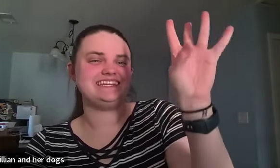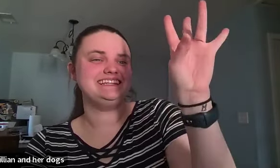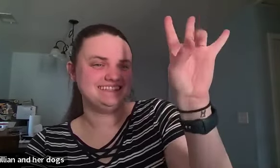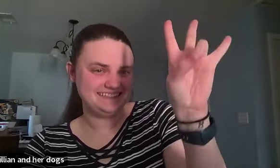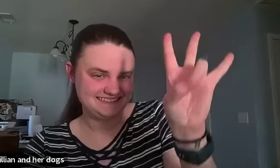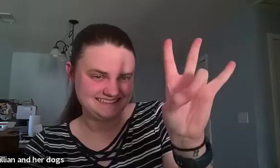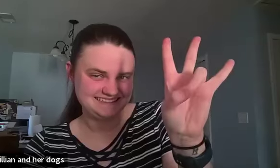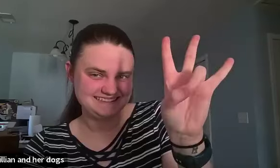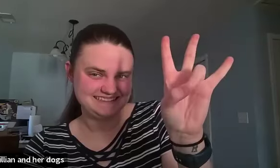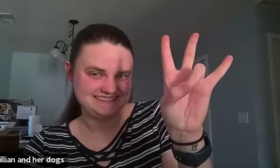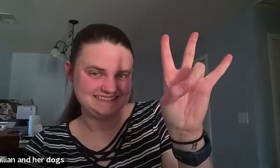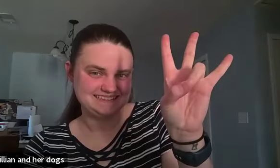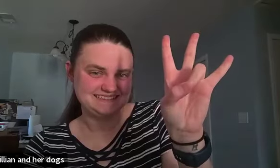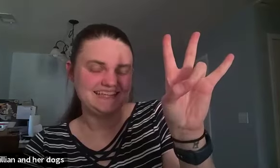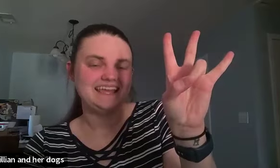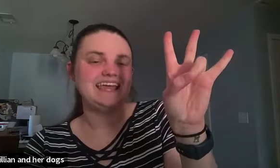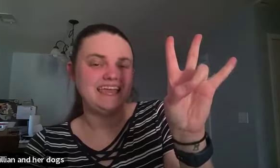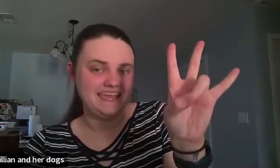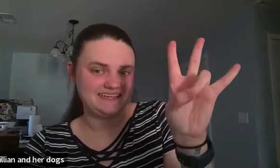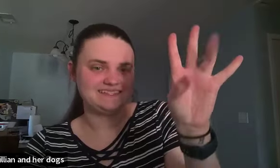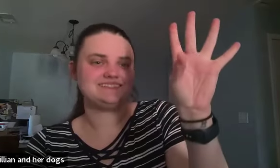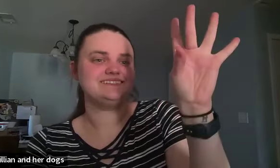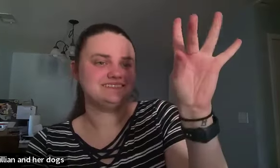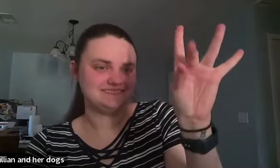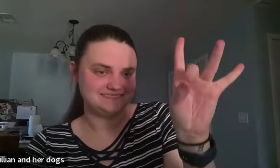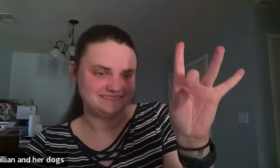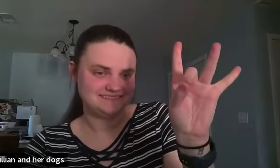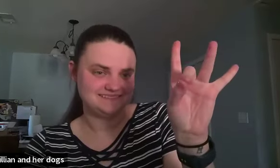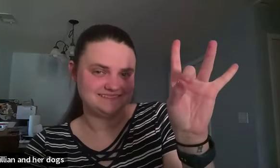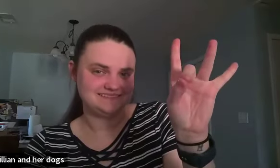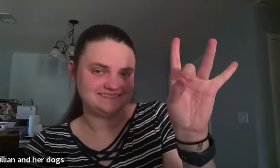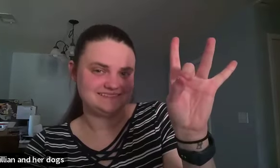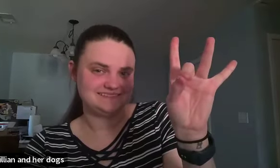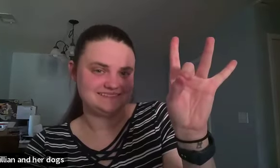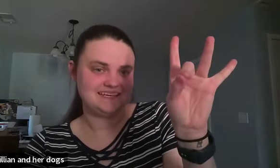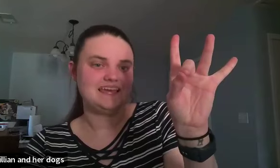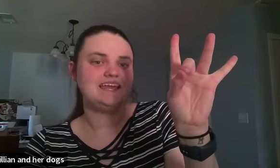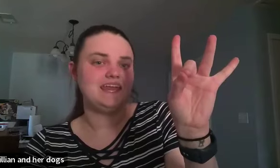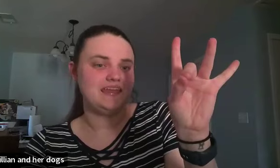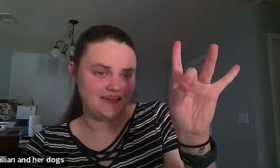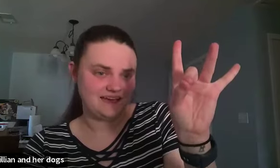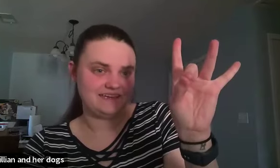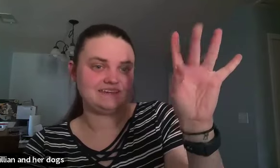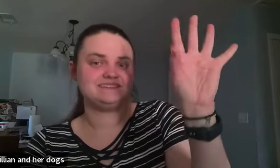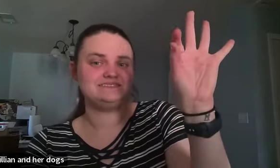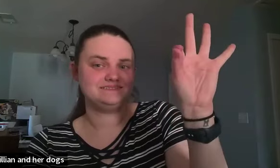7, 8, 9,